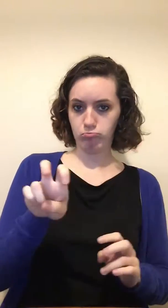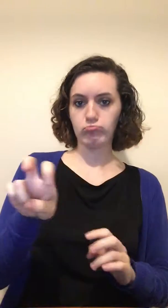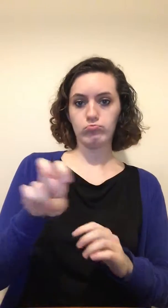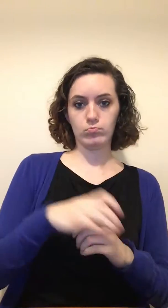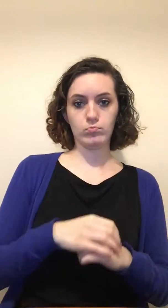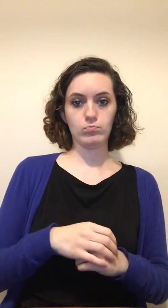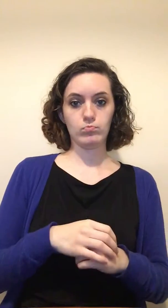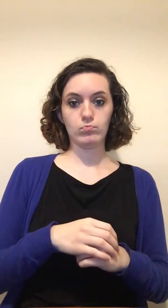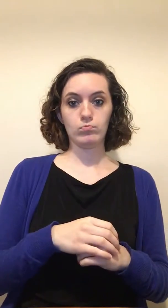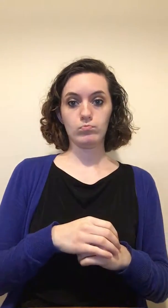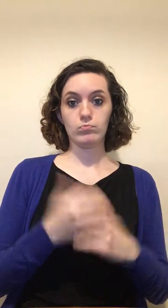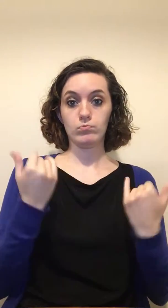bed.